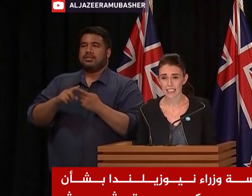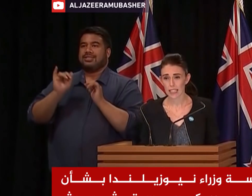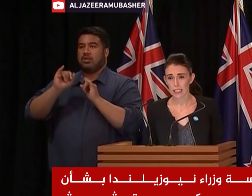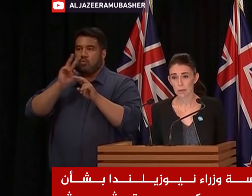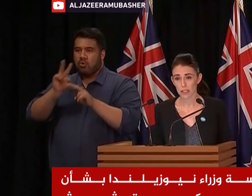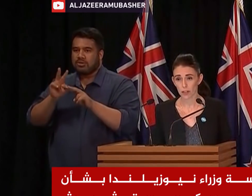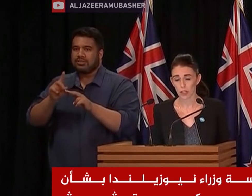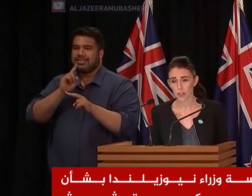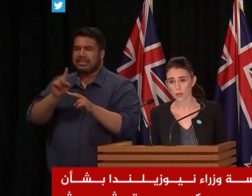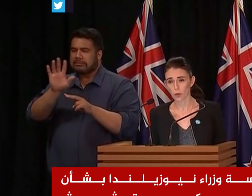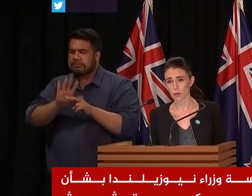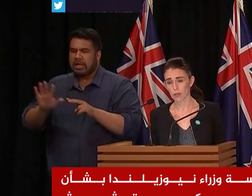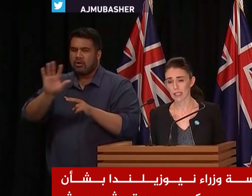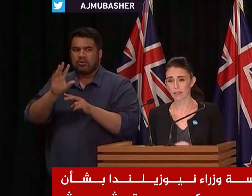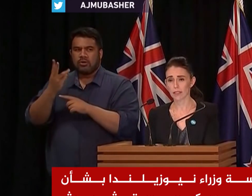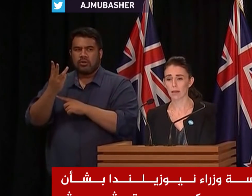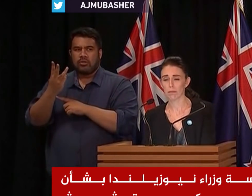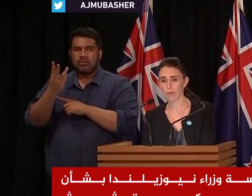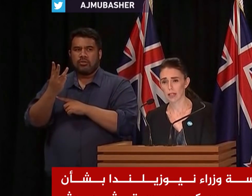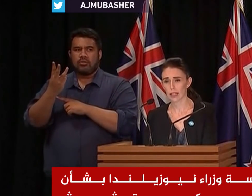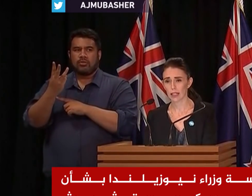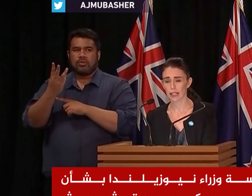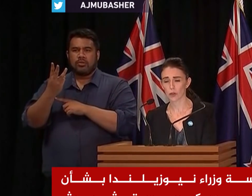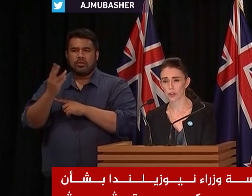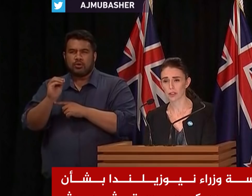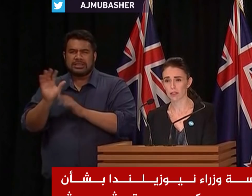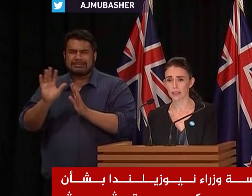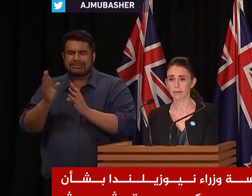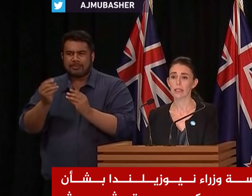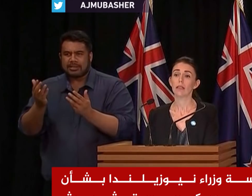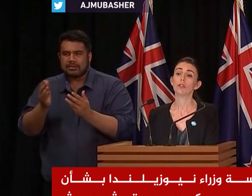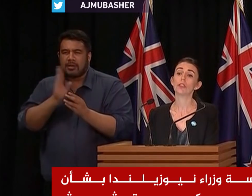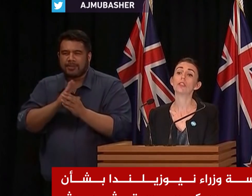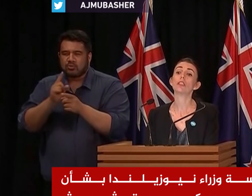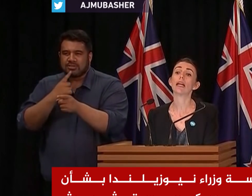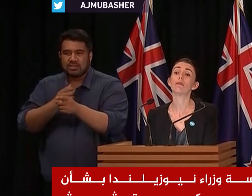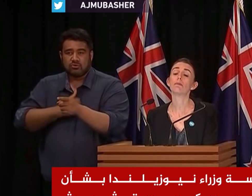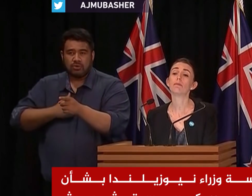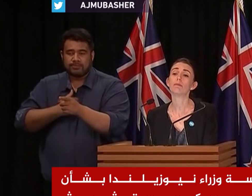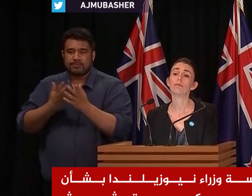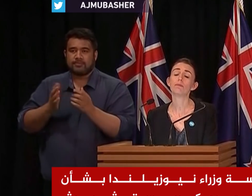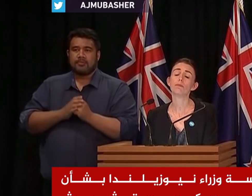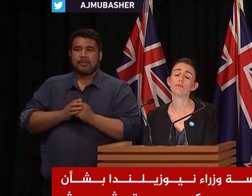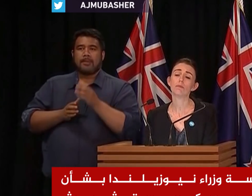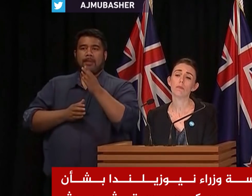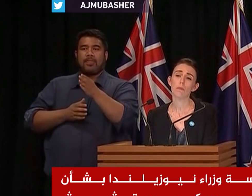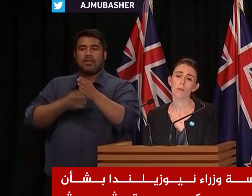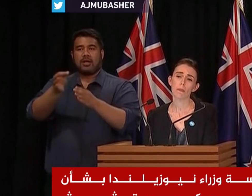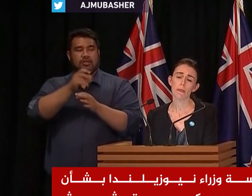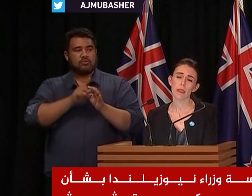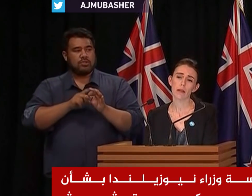I haven't asked that specific question or received any alternative advice. Prime Minister, have you considered a national day of warning in the mix of things?